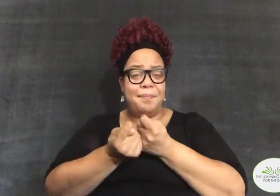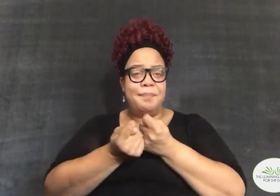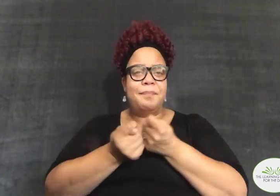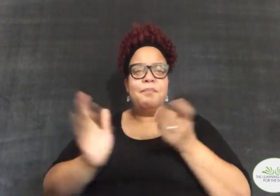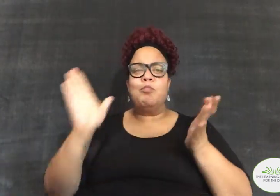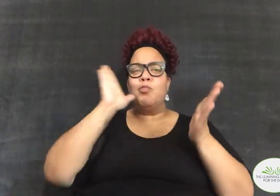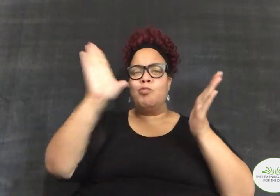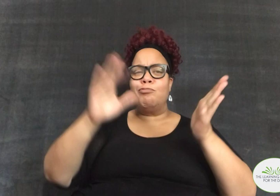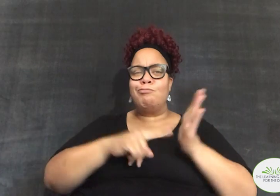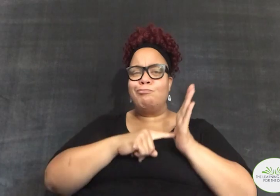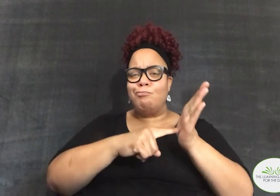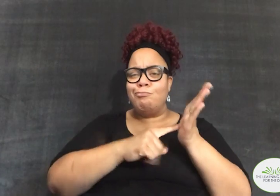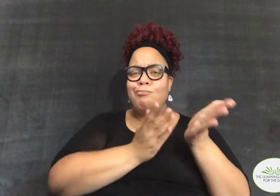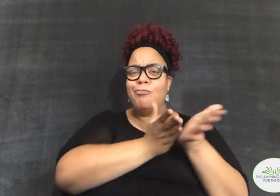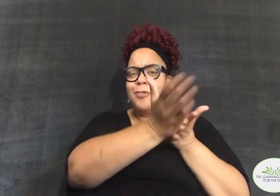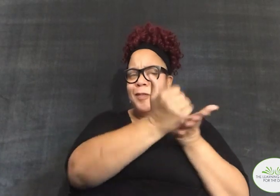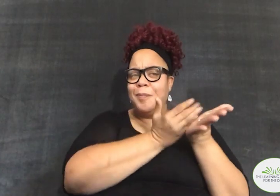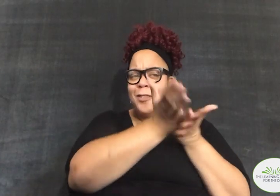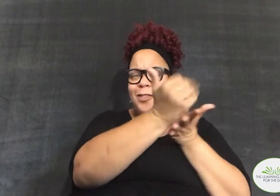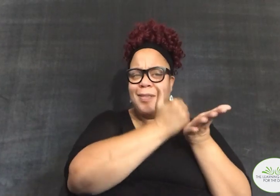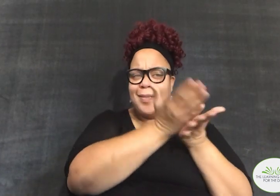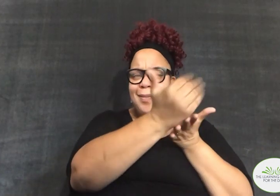size, structure, and meeting frequency.